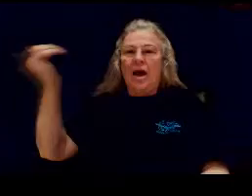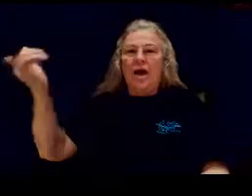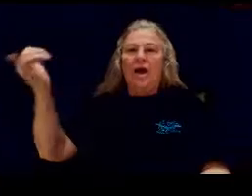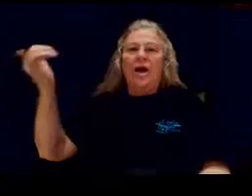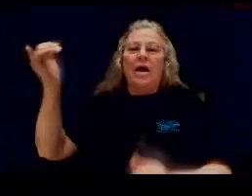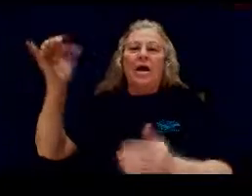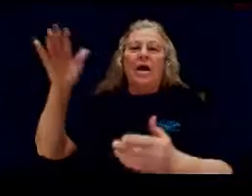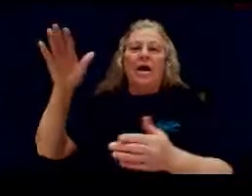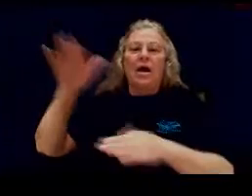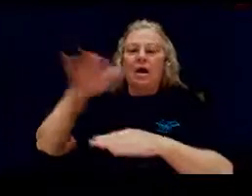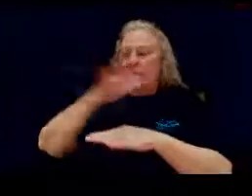that